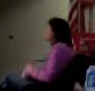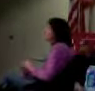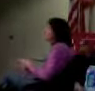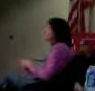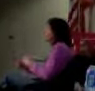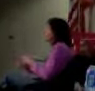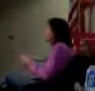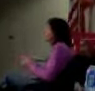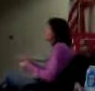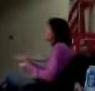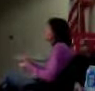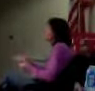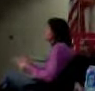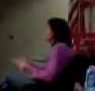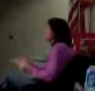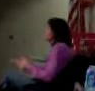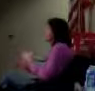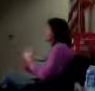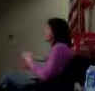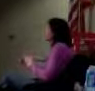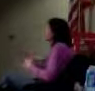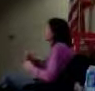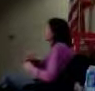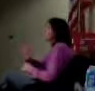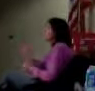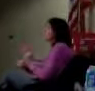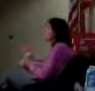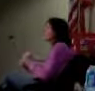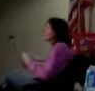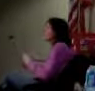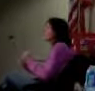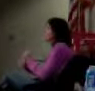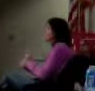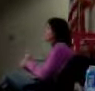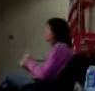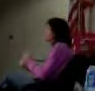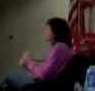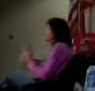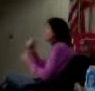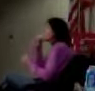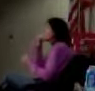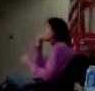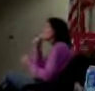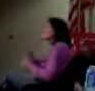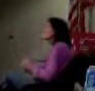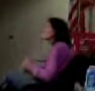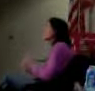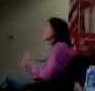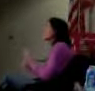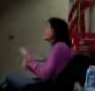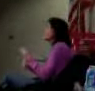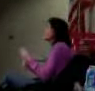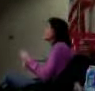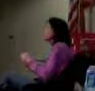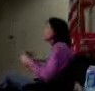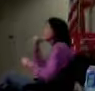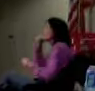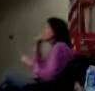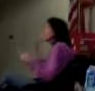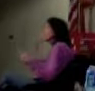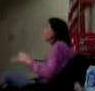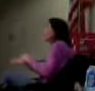mean different things. And so part of your task when you start working to make sense and code these videos is to figure out